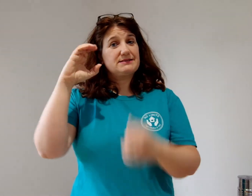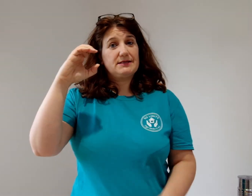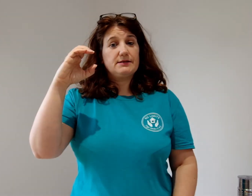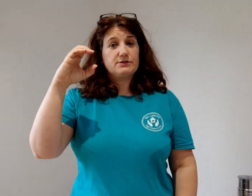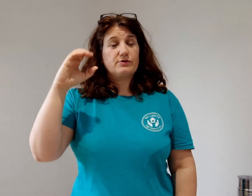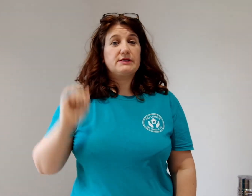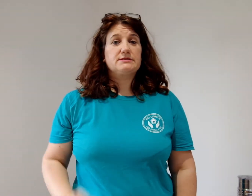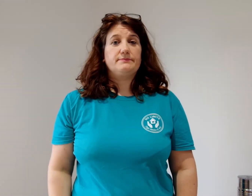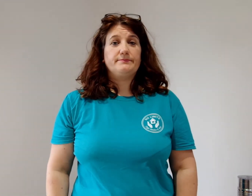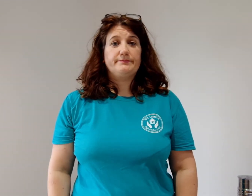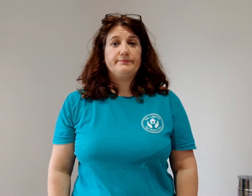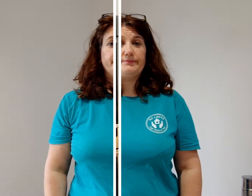160 degrees.